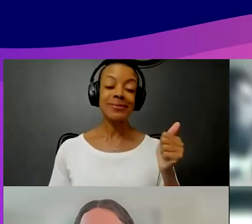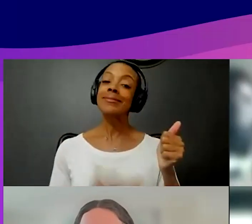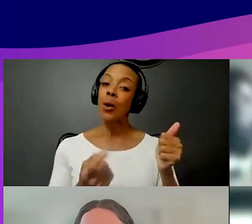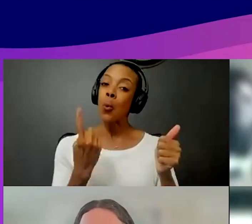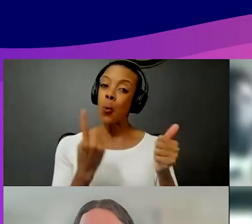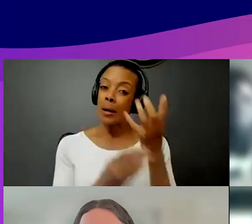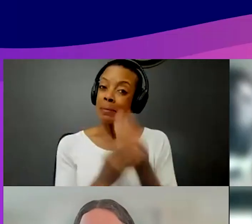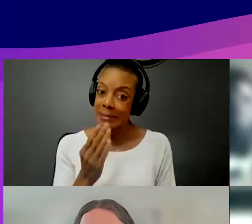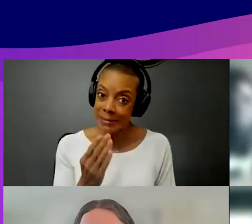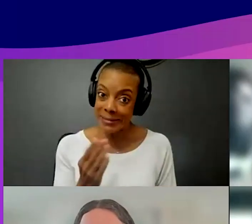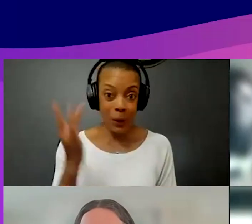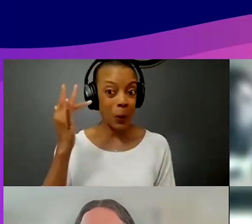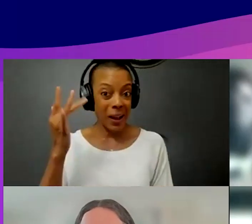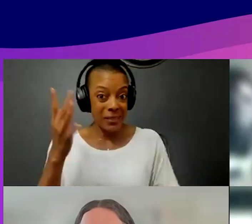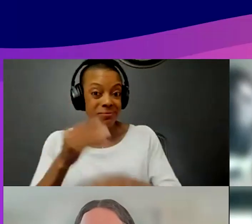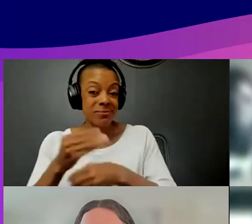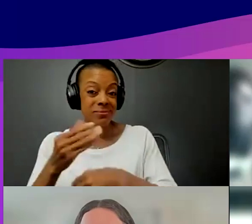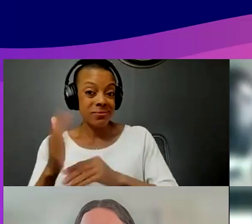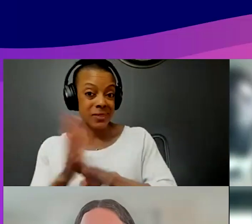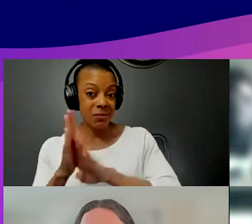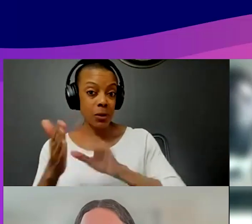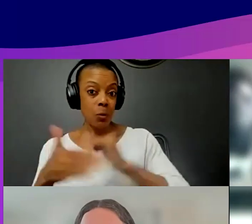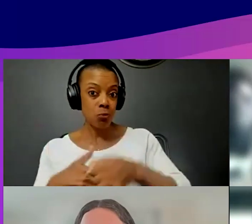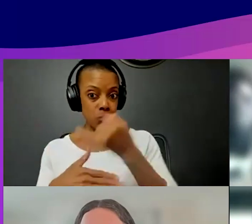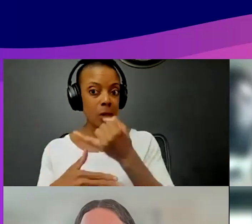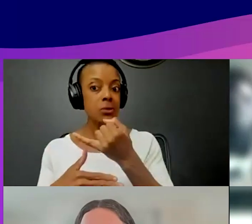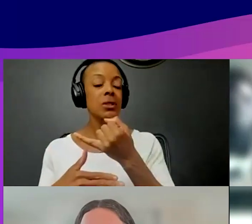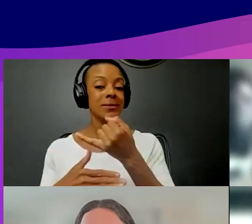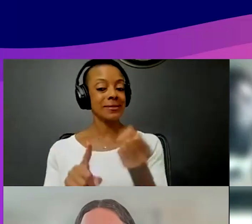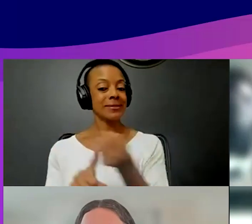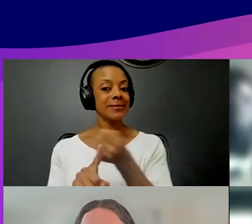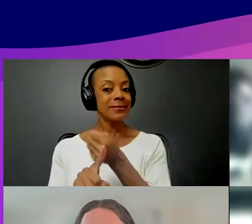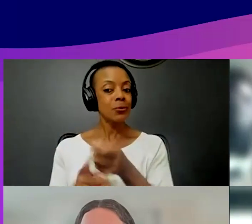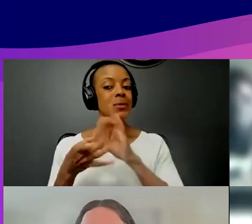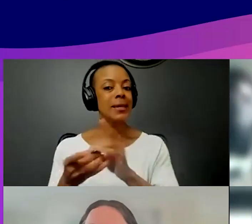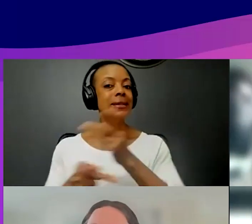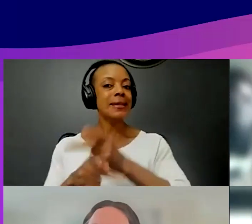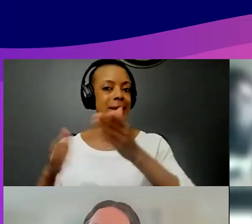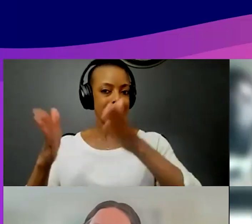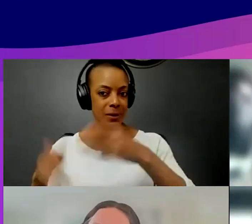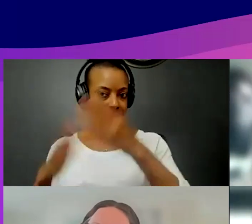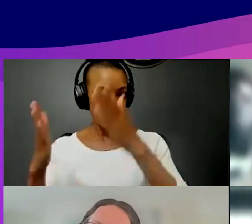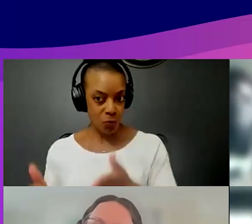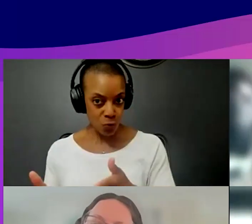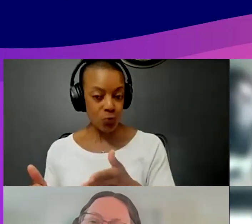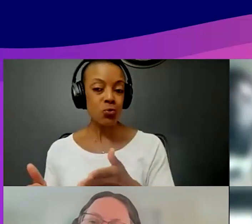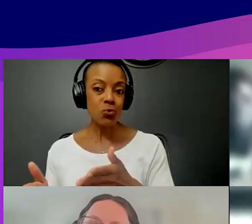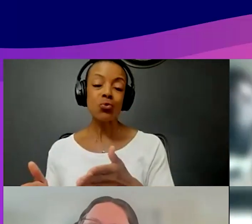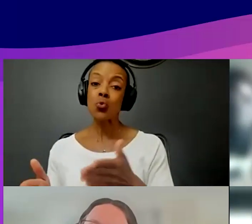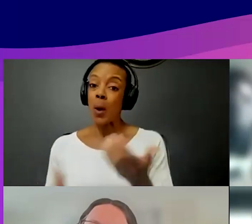we developed the project about mistreatment in the context of caregiving, is that we've got things for the kind of